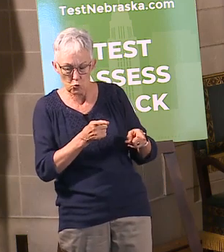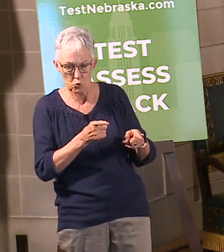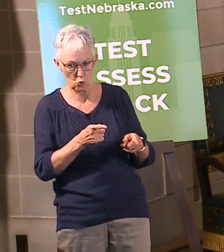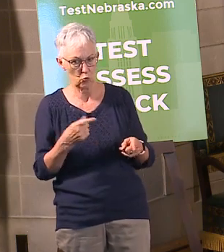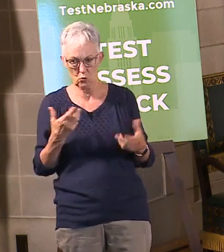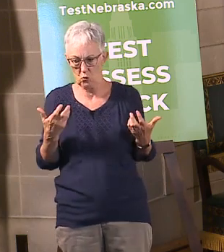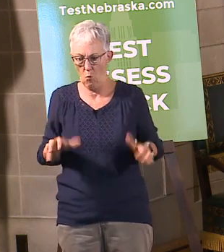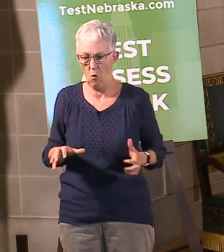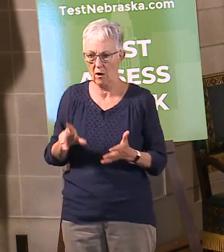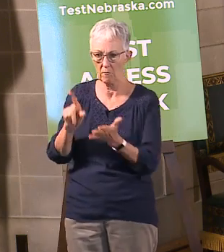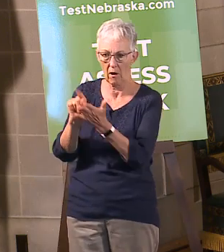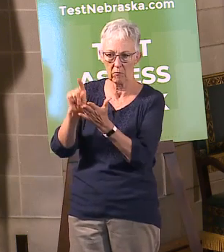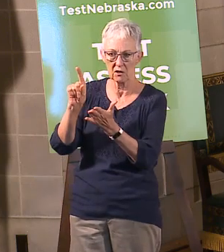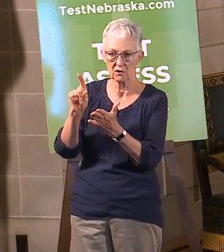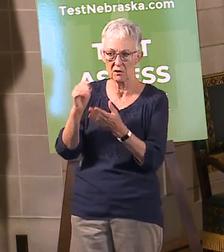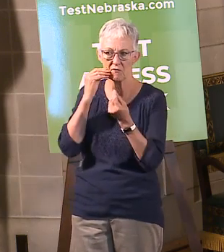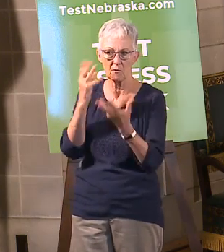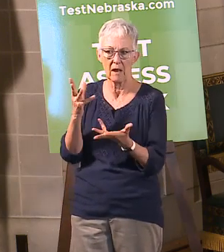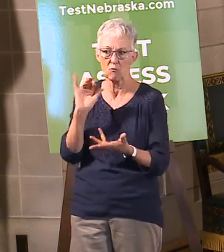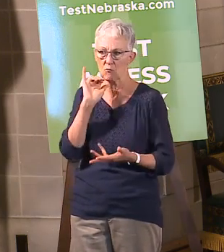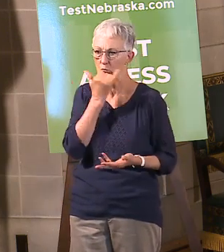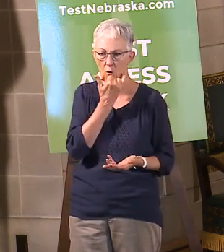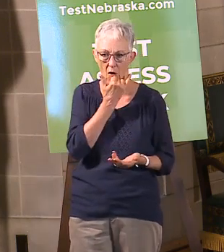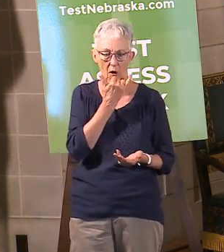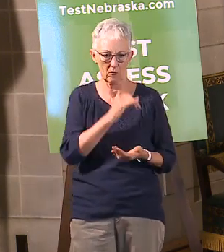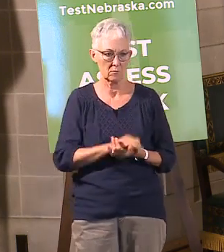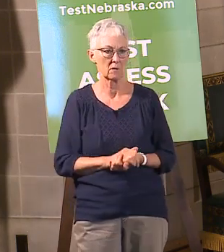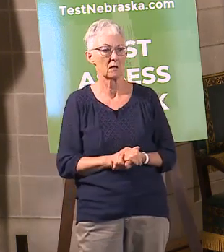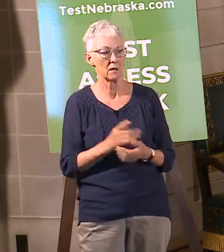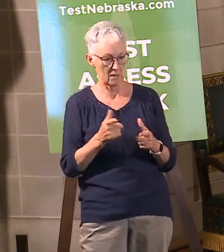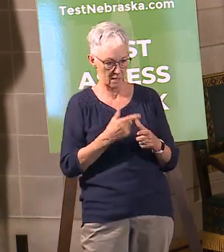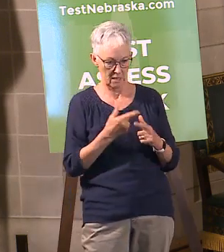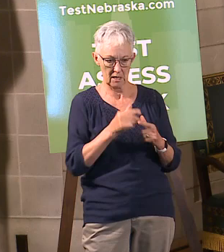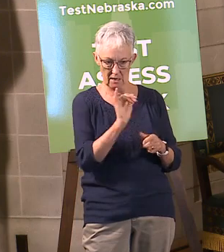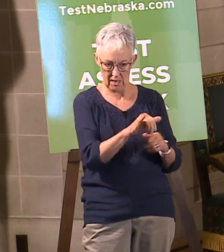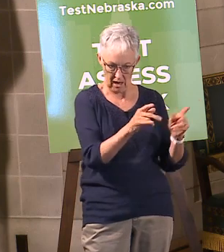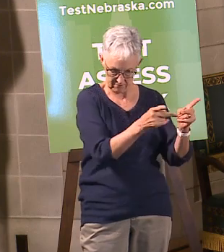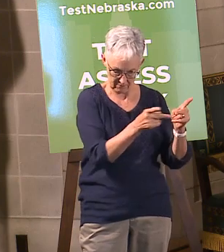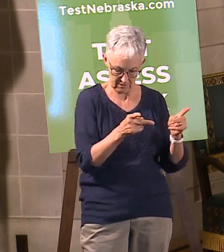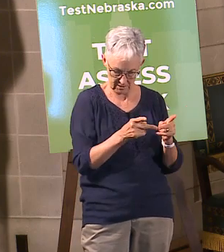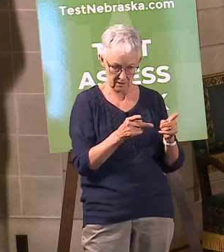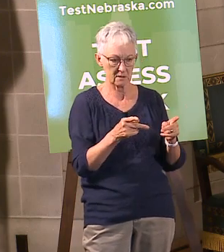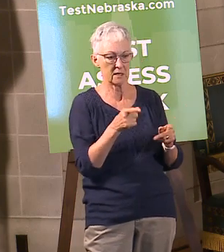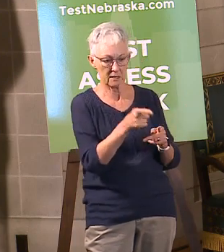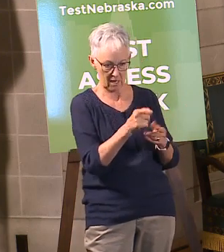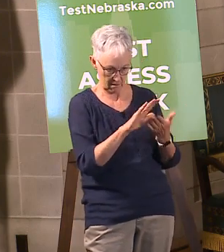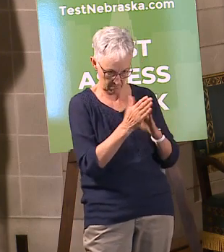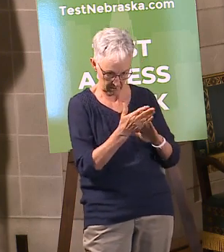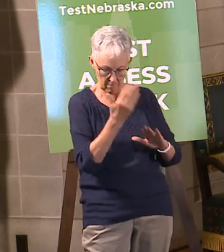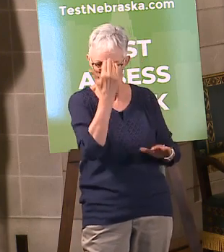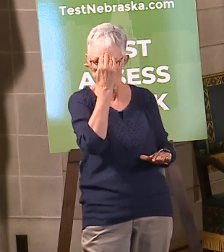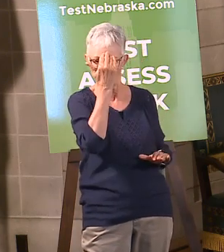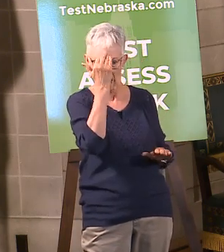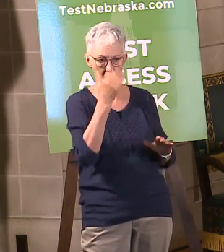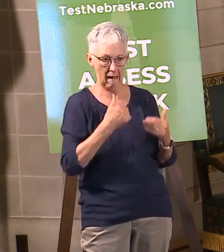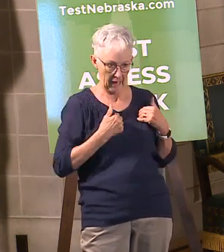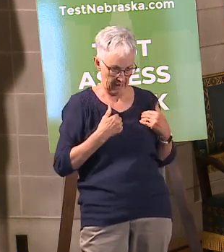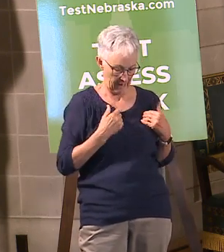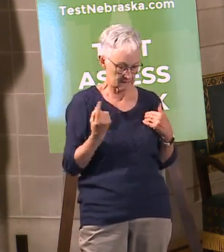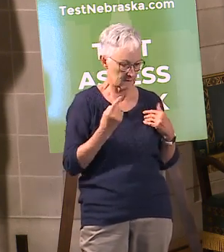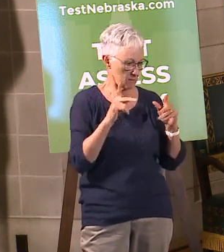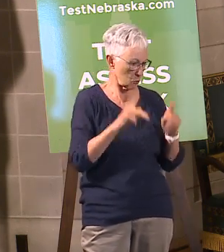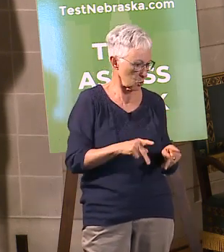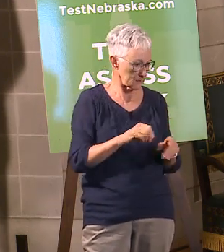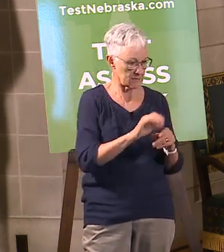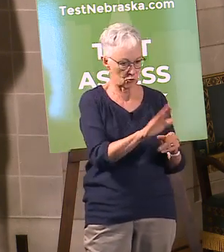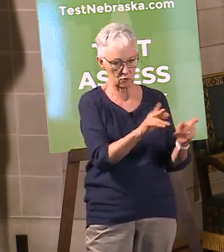a case, right, this gets treated just like any contact tracing. The facility is made aware. We do the contact tracing, find out who that person, work with that